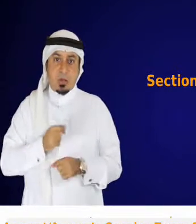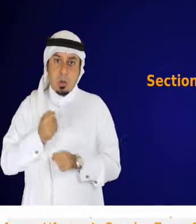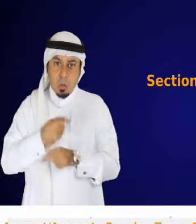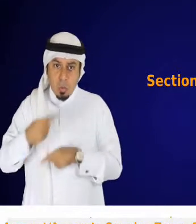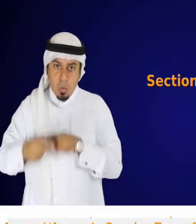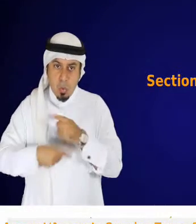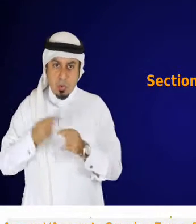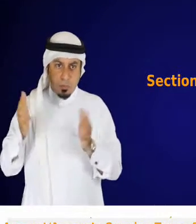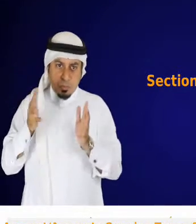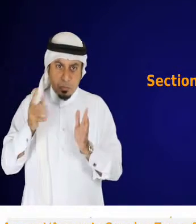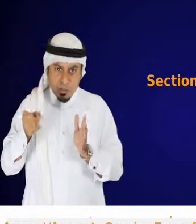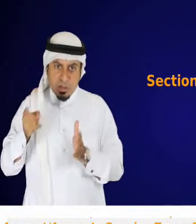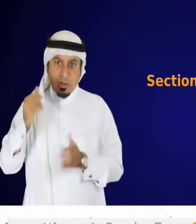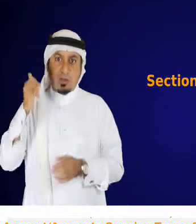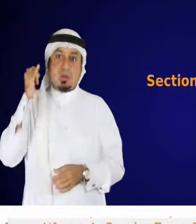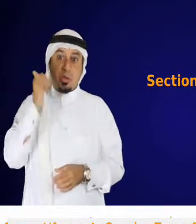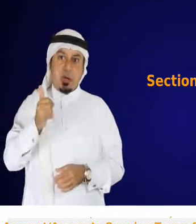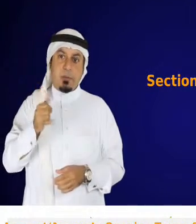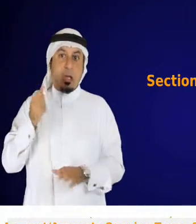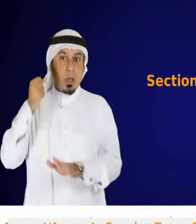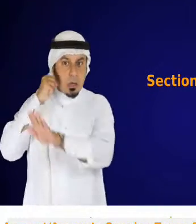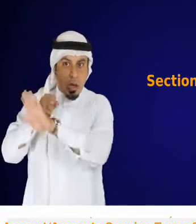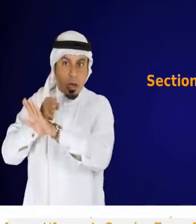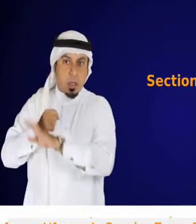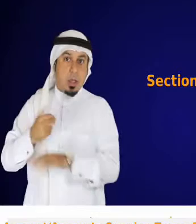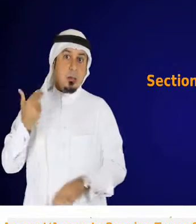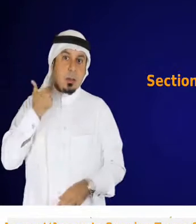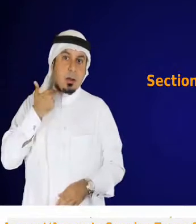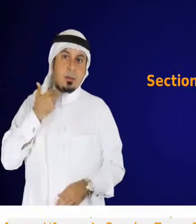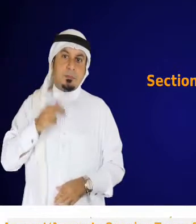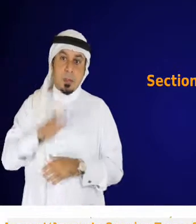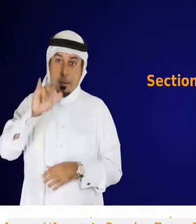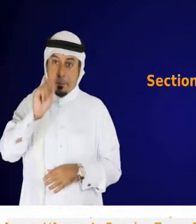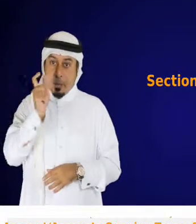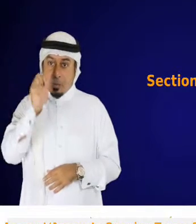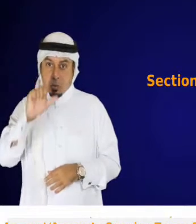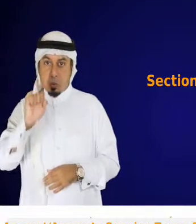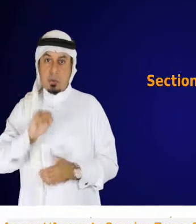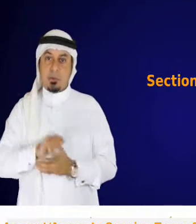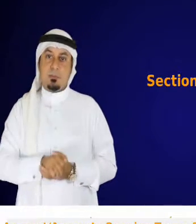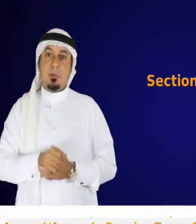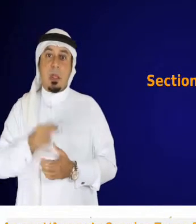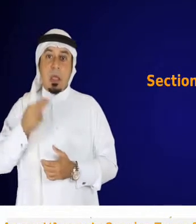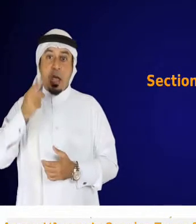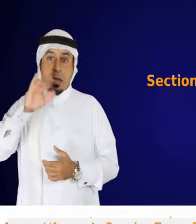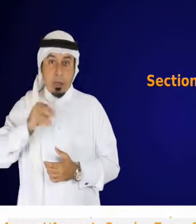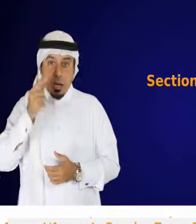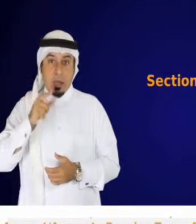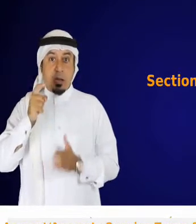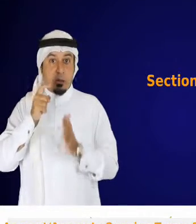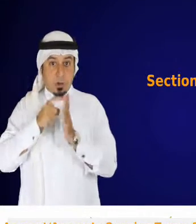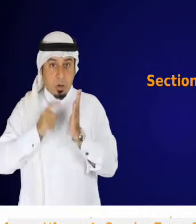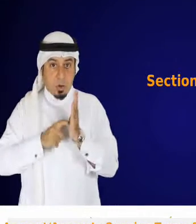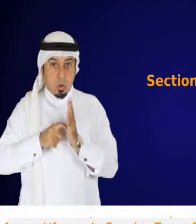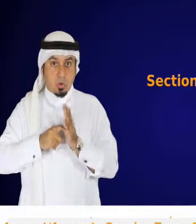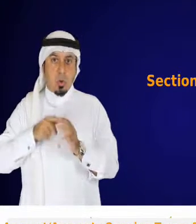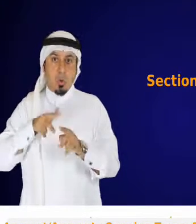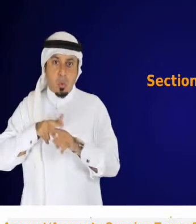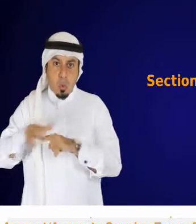be liable for any loss, damage attributable in whole or in part to the action of any government or government